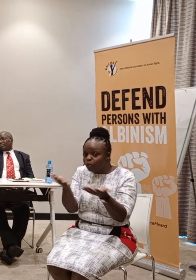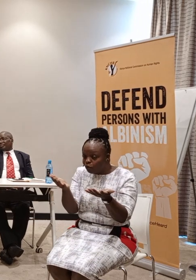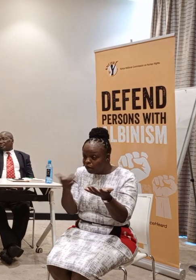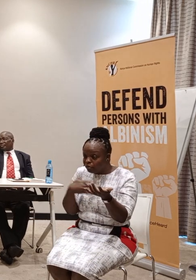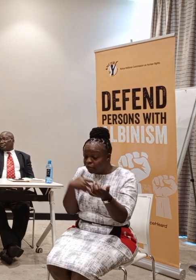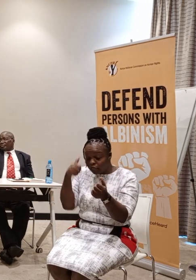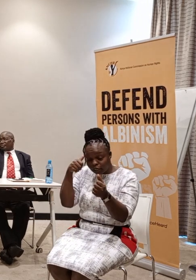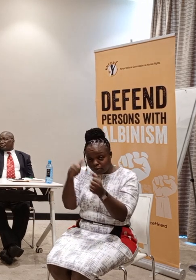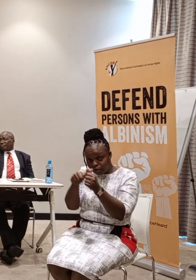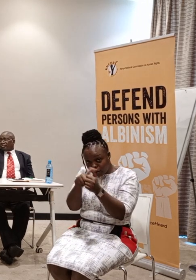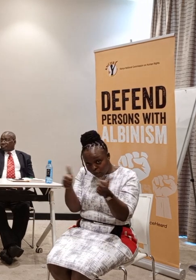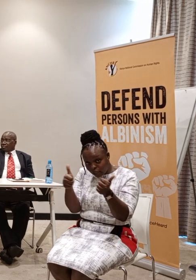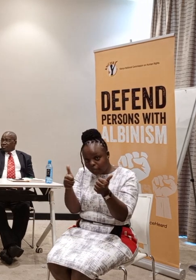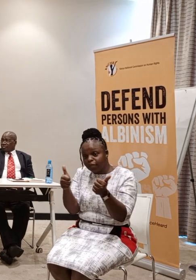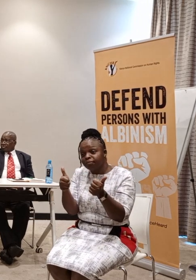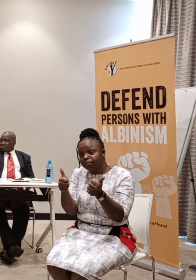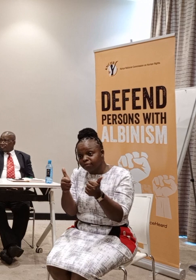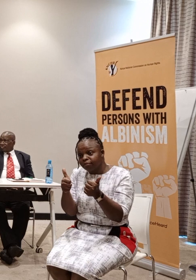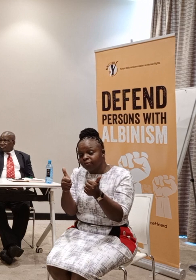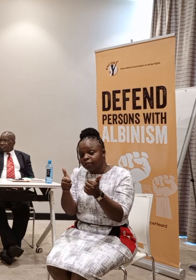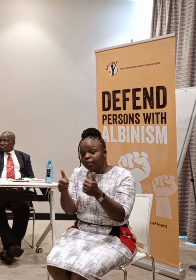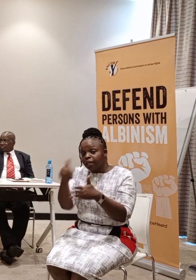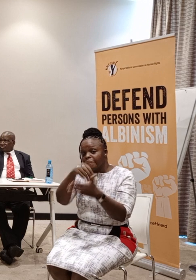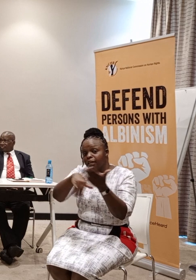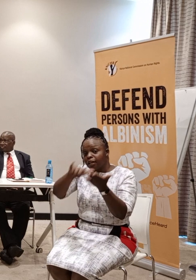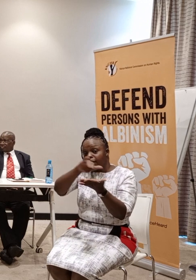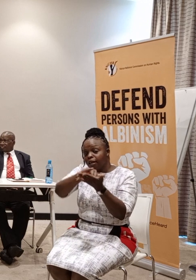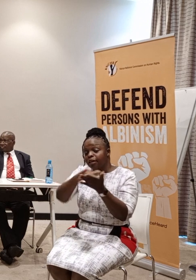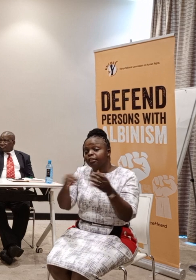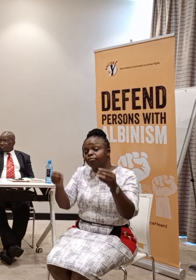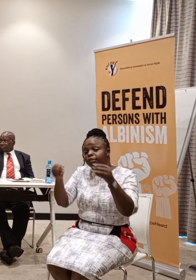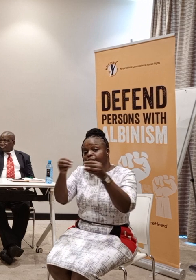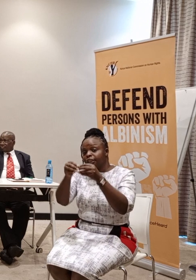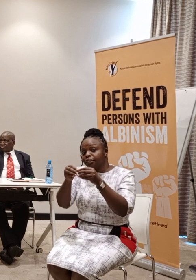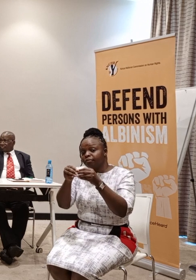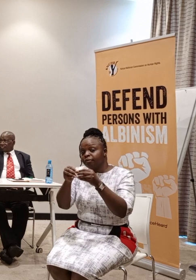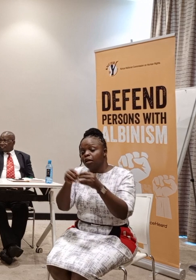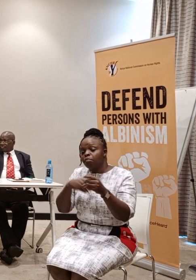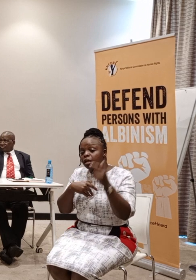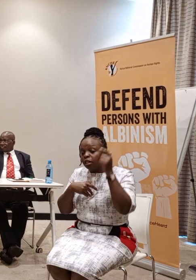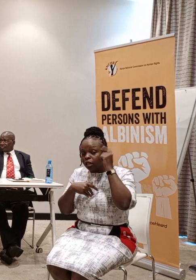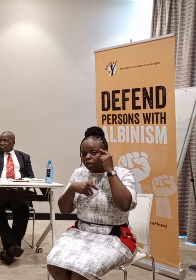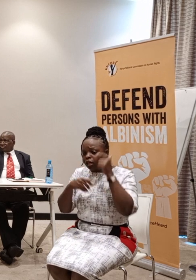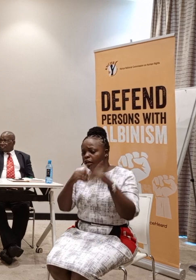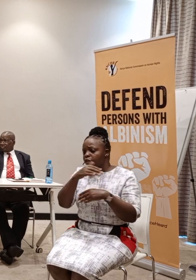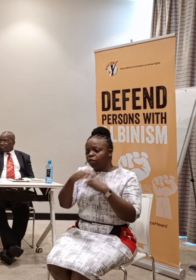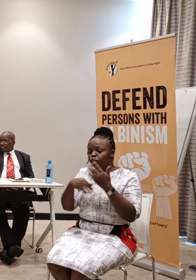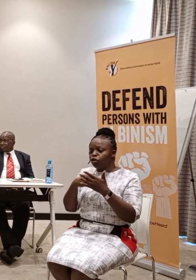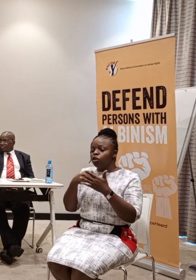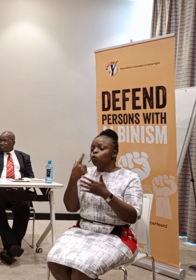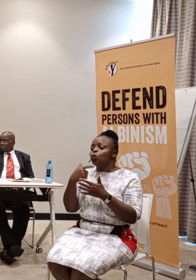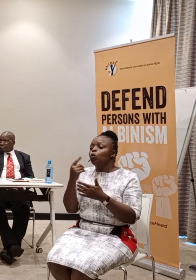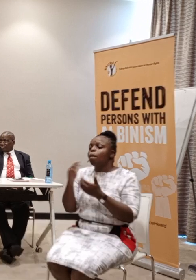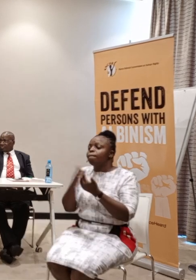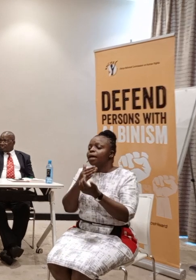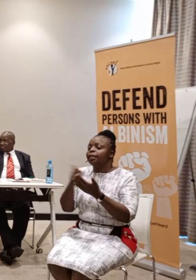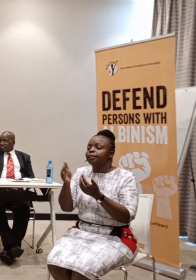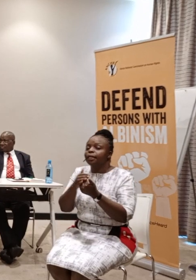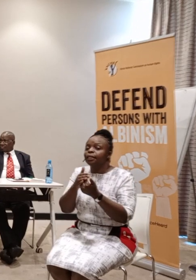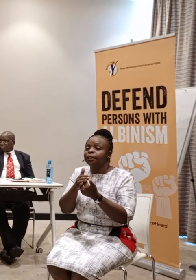well. And in that meeting, I think everybody who matters in politics was there, including